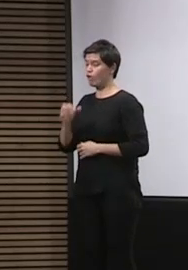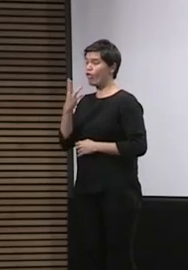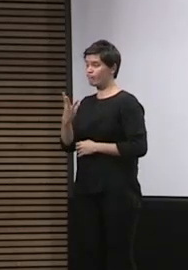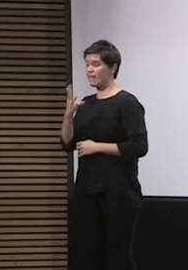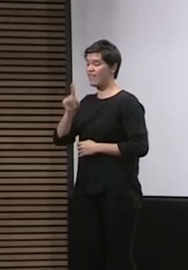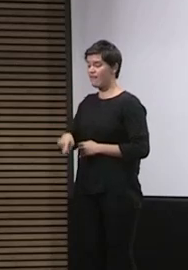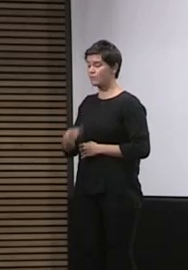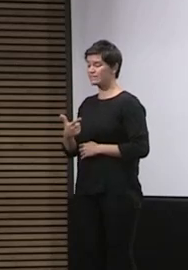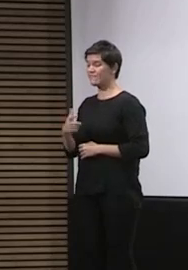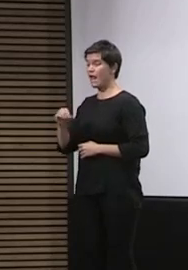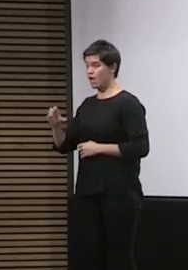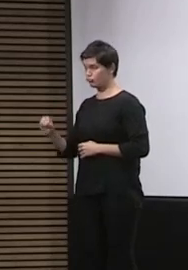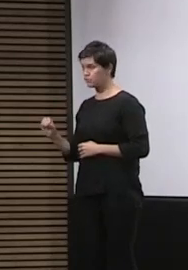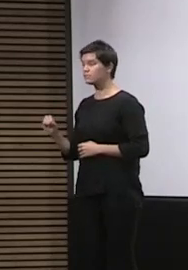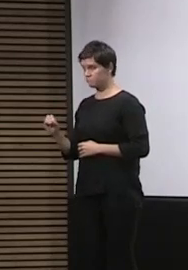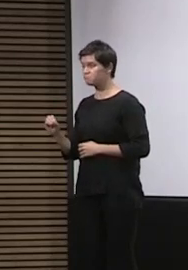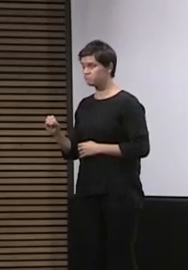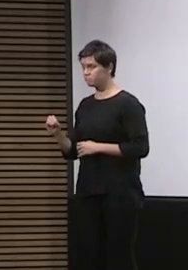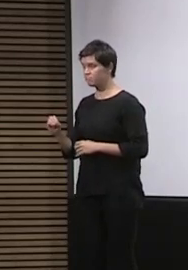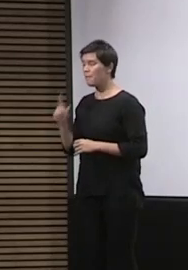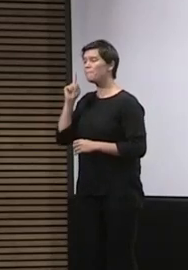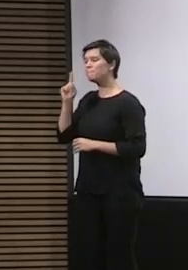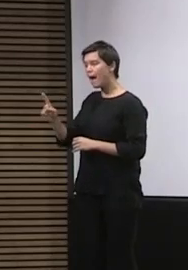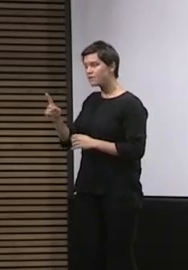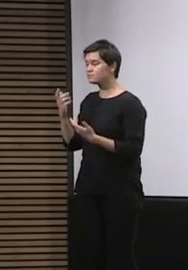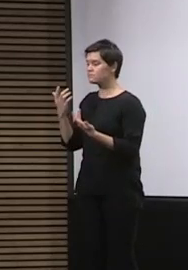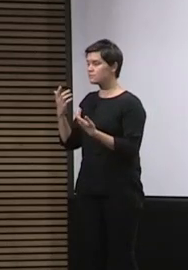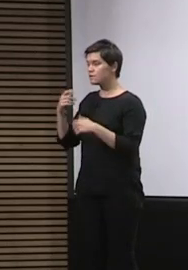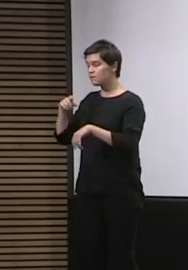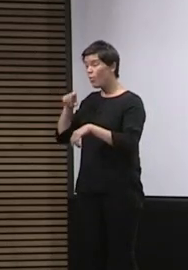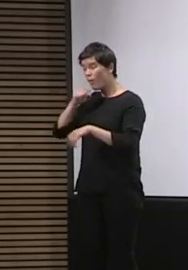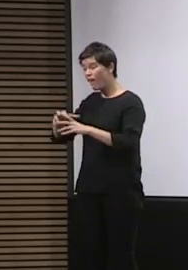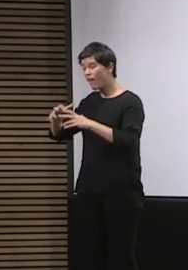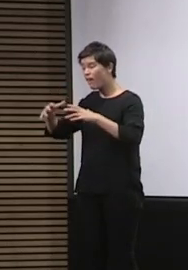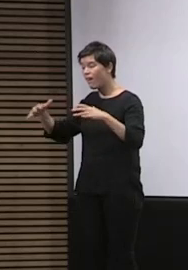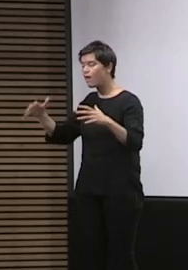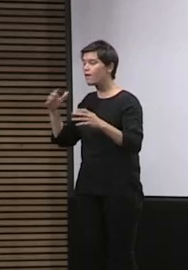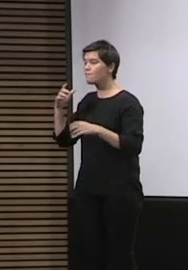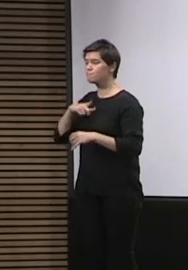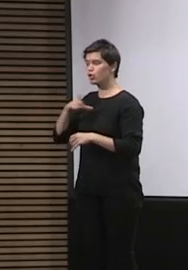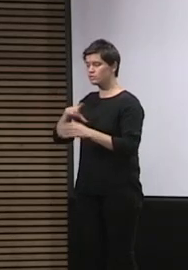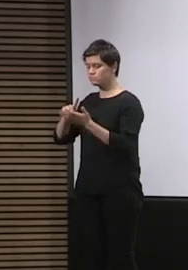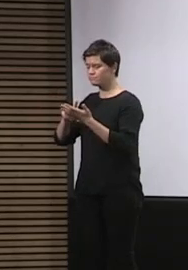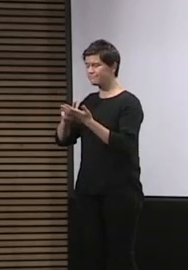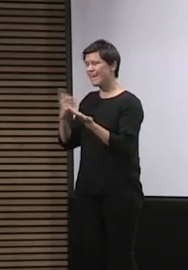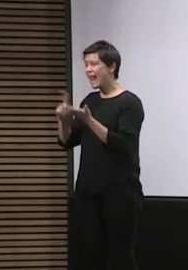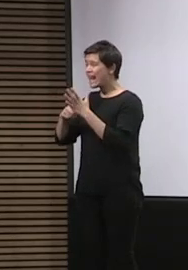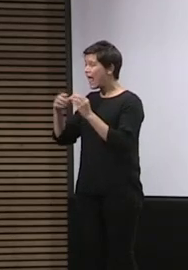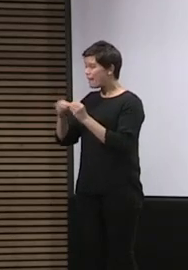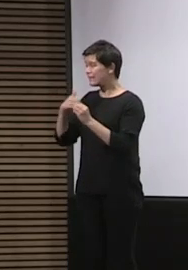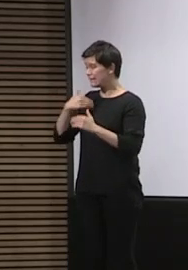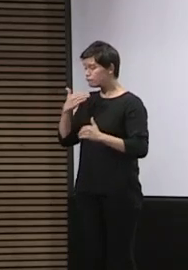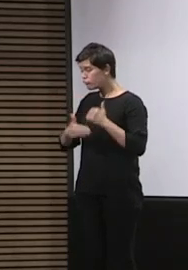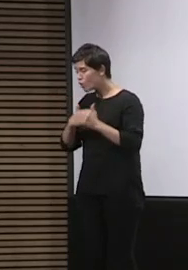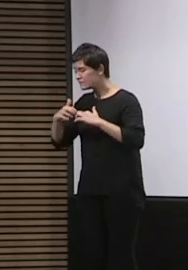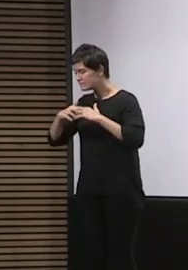our COVID-19 response as more and more labs are able to do the test. There's a process that the labs have to go through in order to be